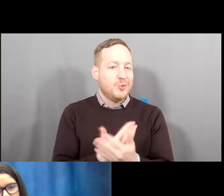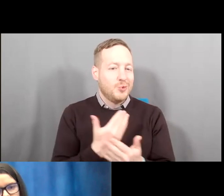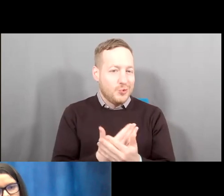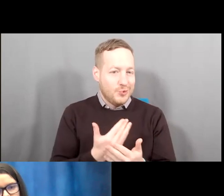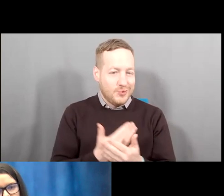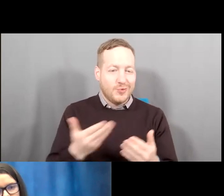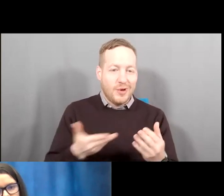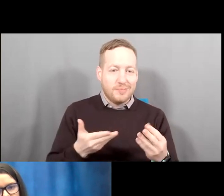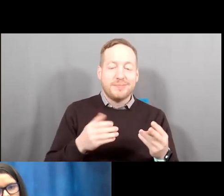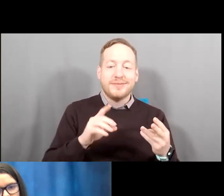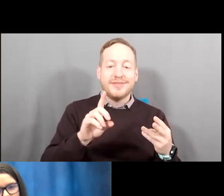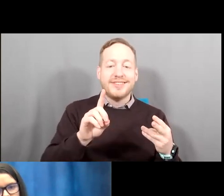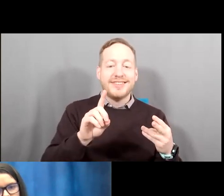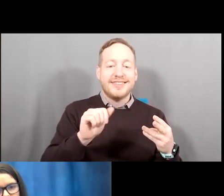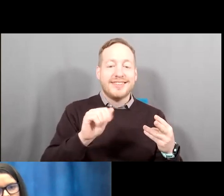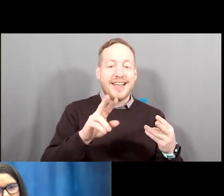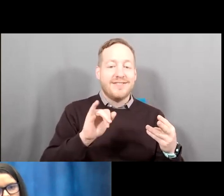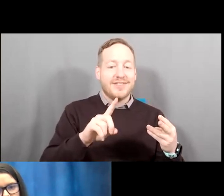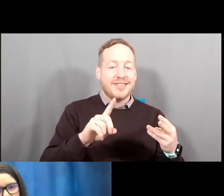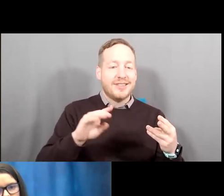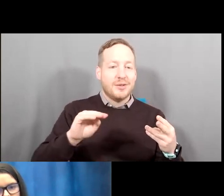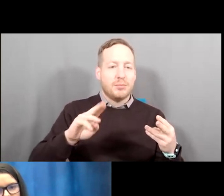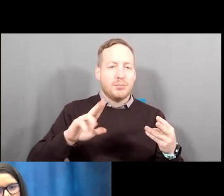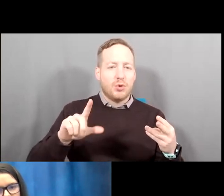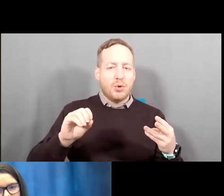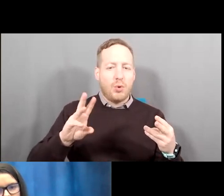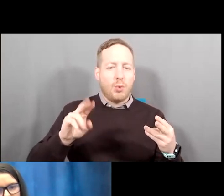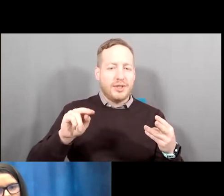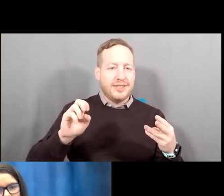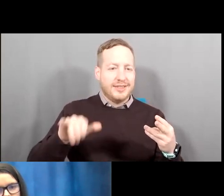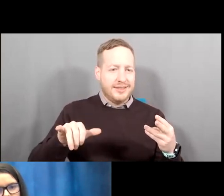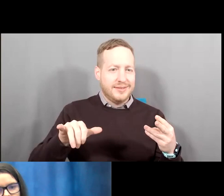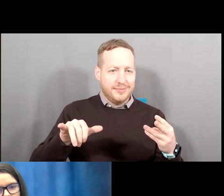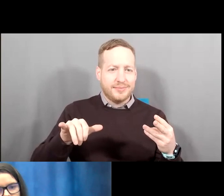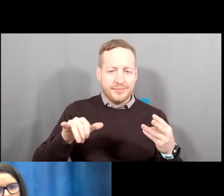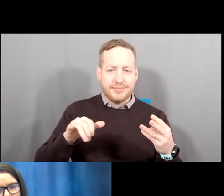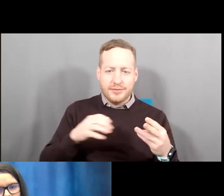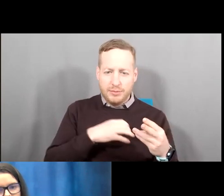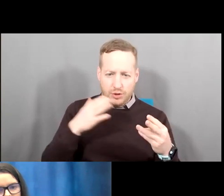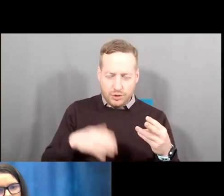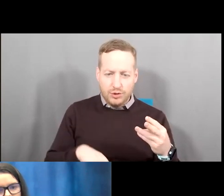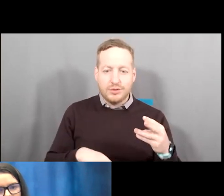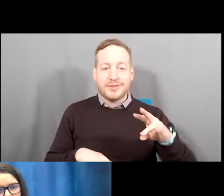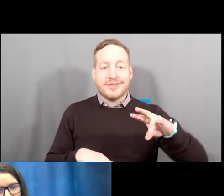There's a 6th commissioner who's a new person. Welcome to the first meeting, David Milani.